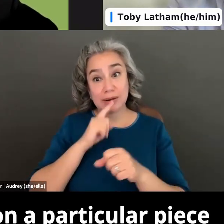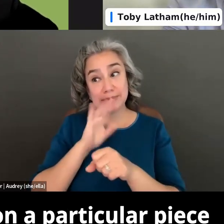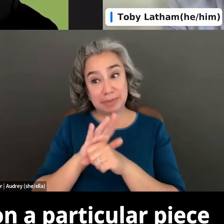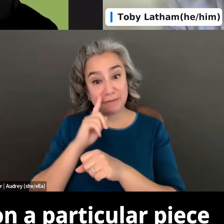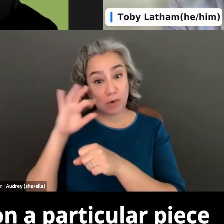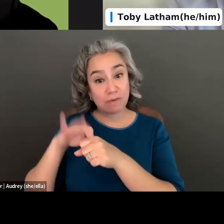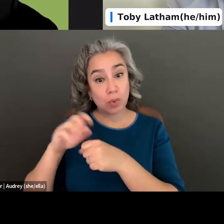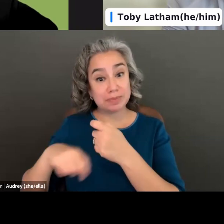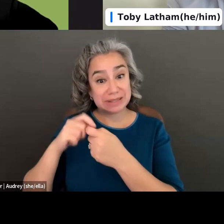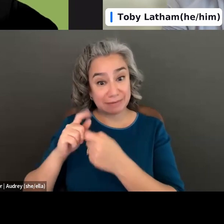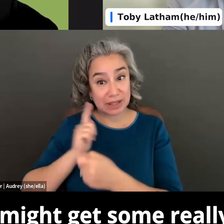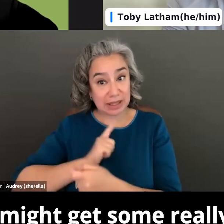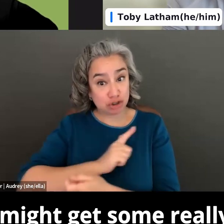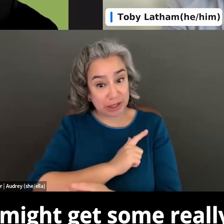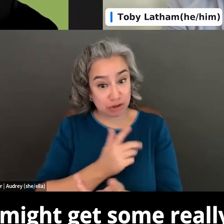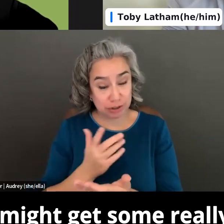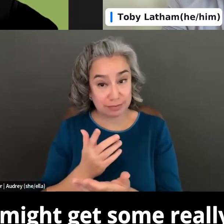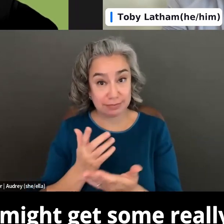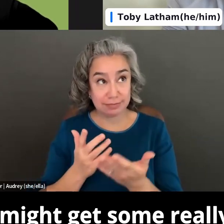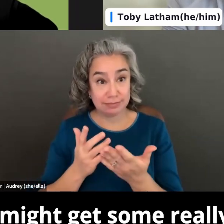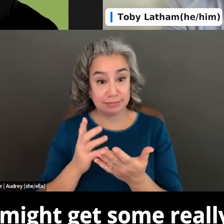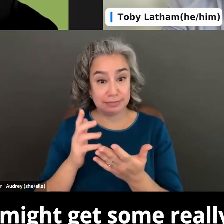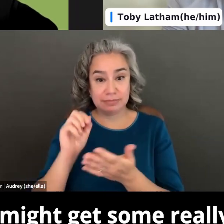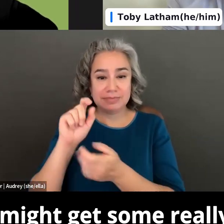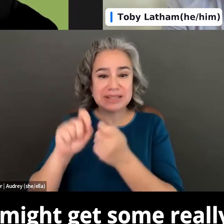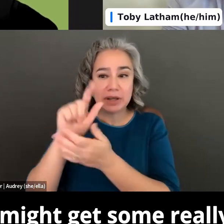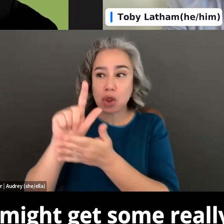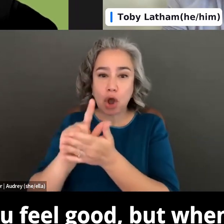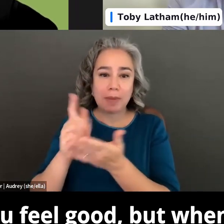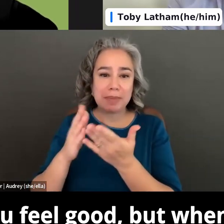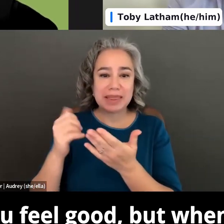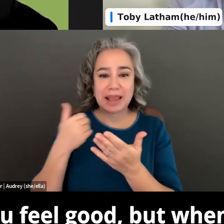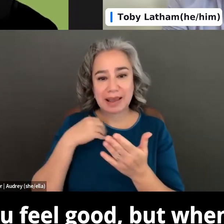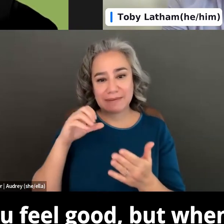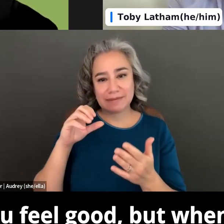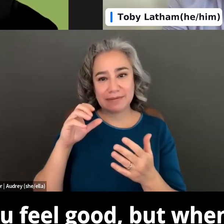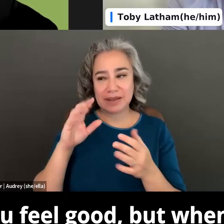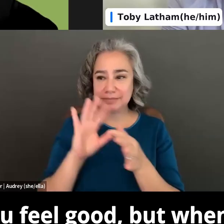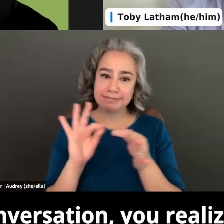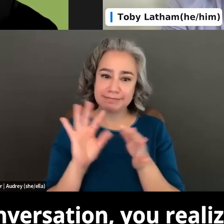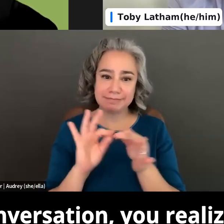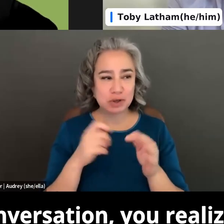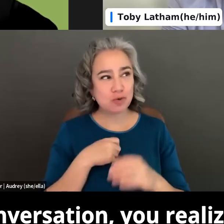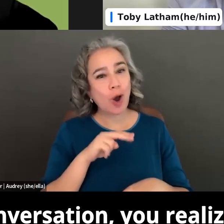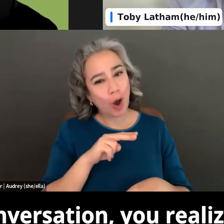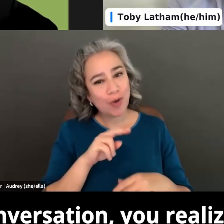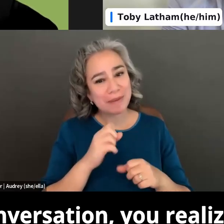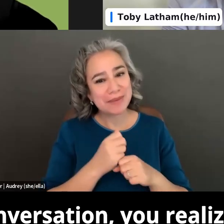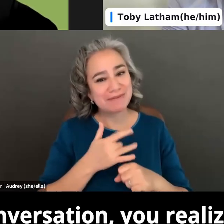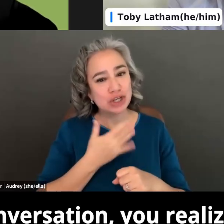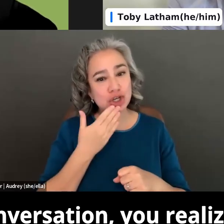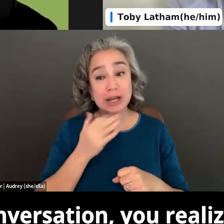of legislation, you might get some really good sound bites that make you feel good, but when you walk away from the conversation,